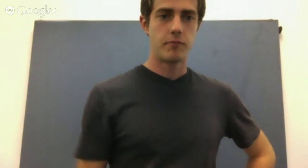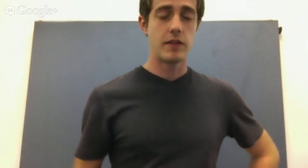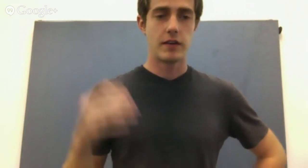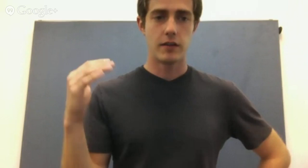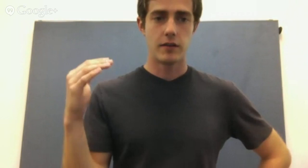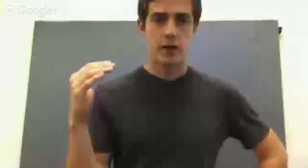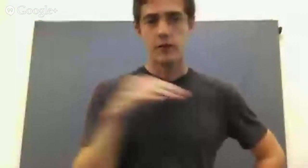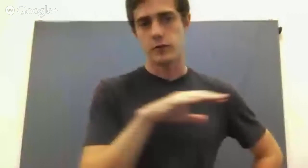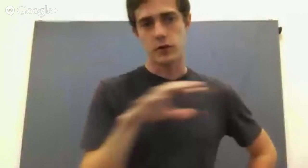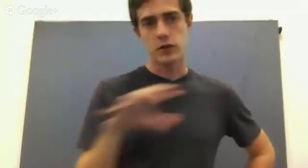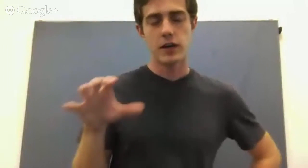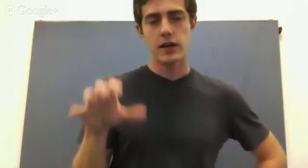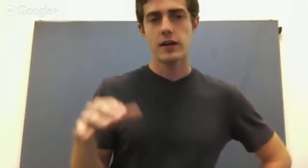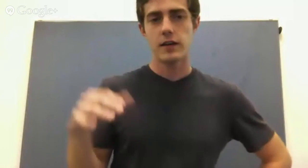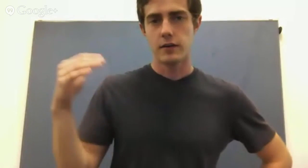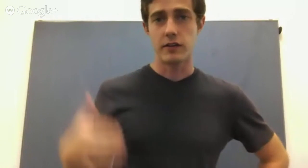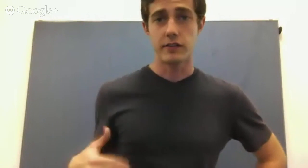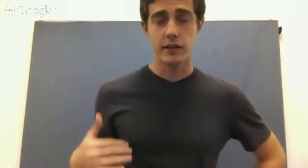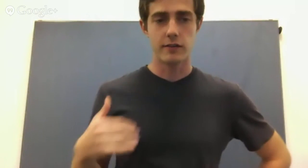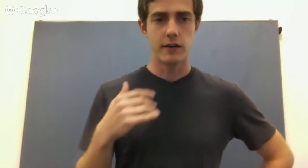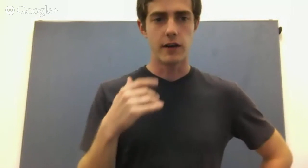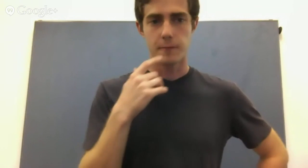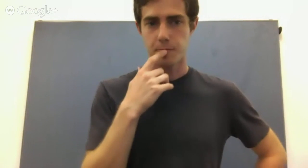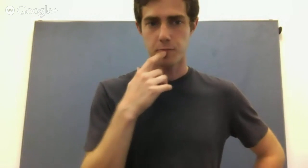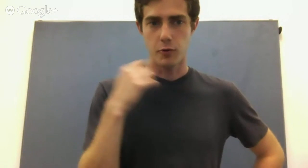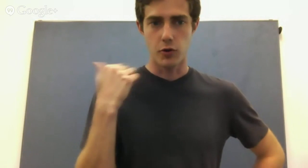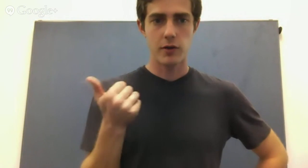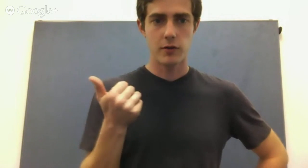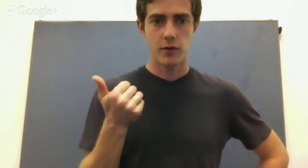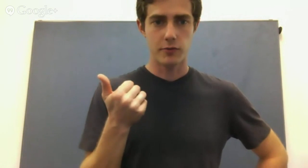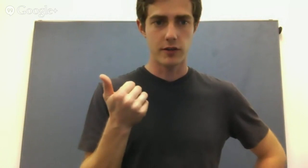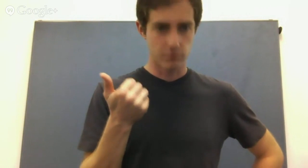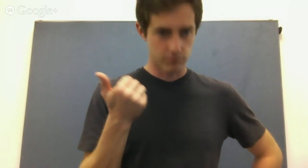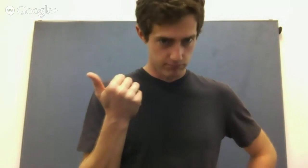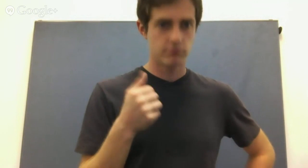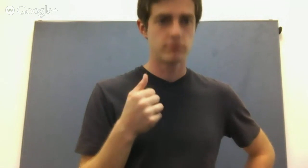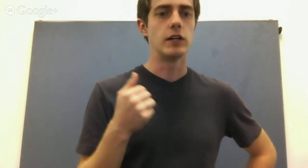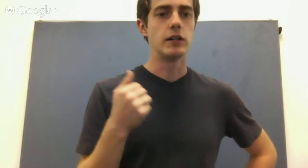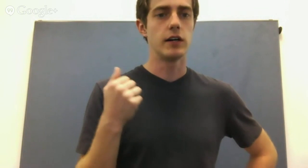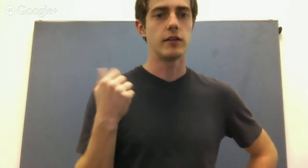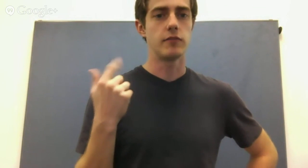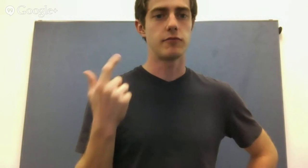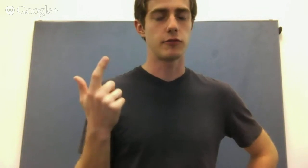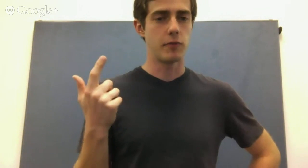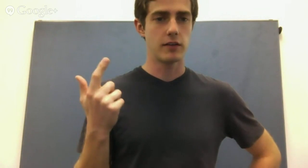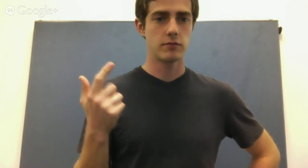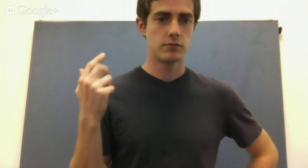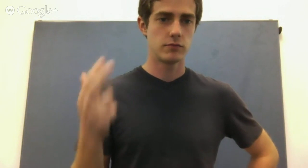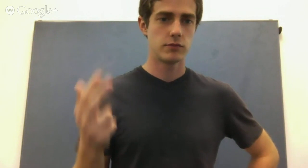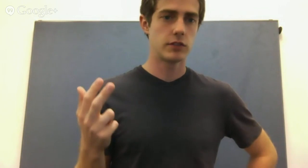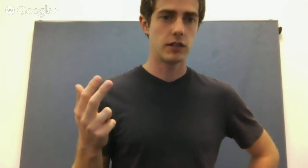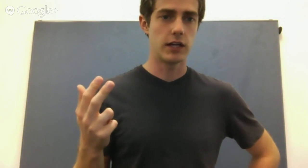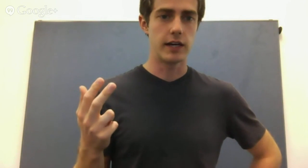And then I'll do a Q&A, and then in my second set, Bohemian Rhapsody, First in May, Still